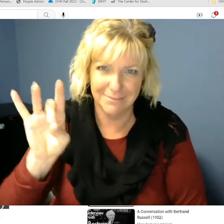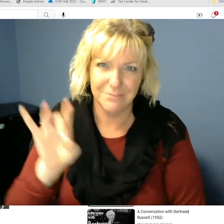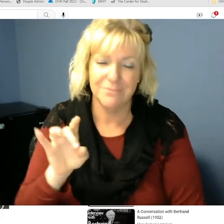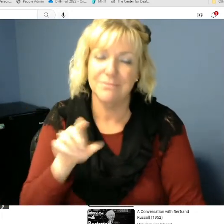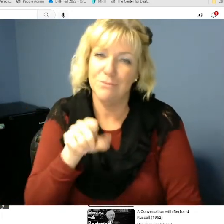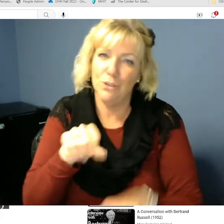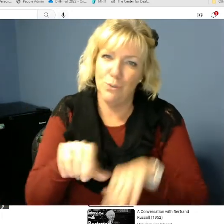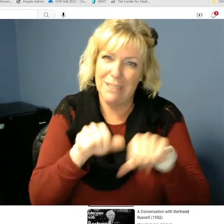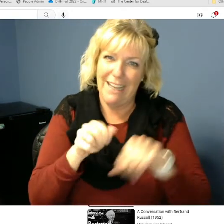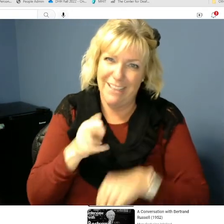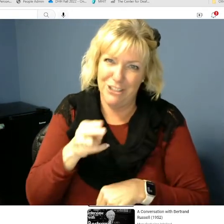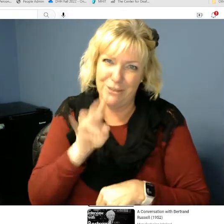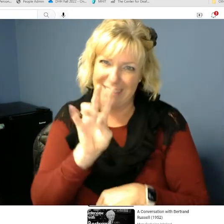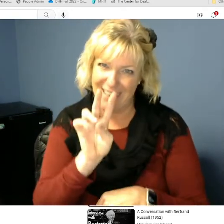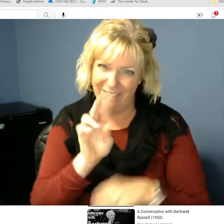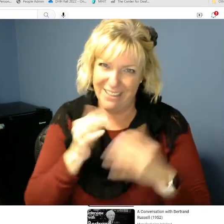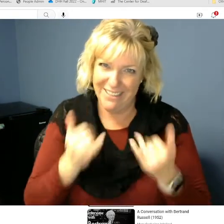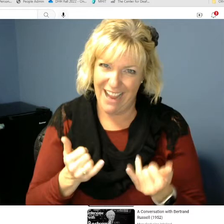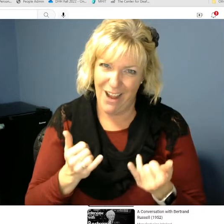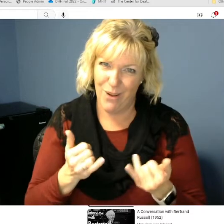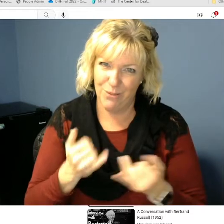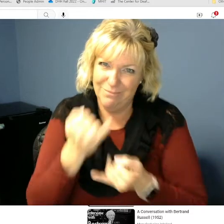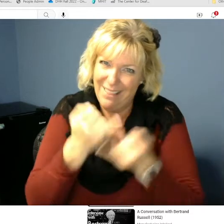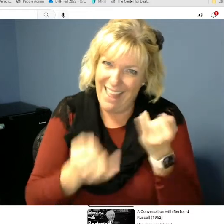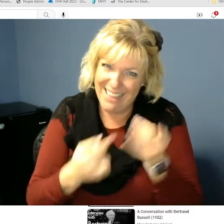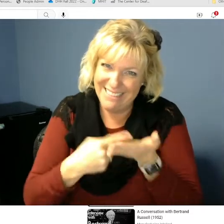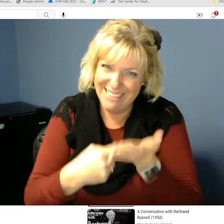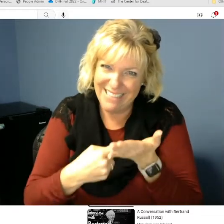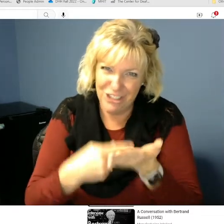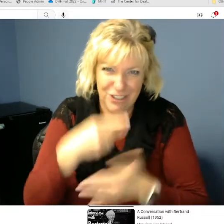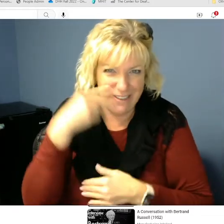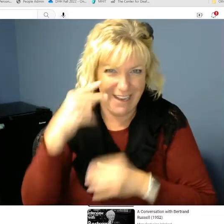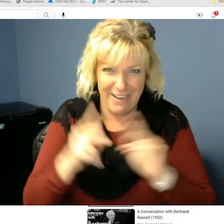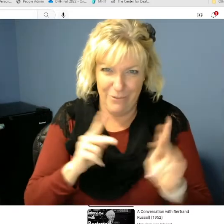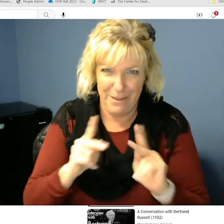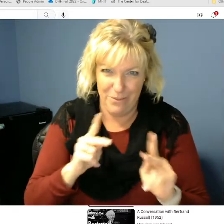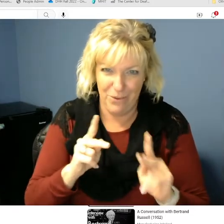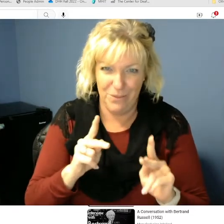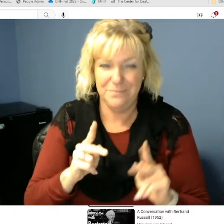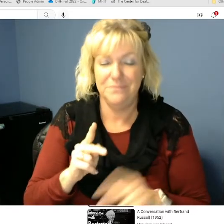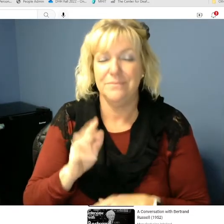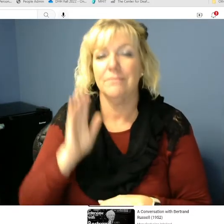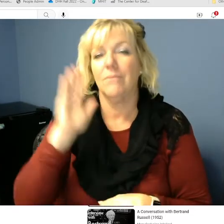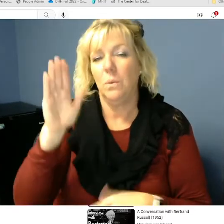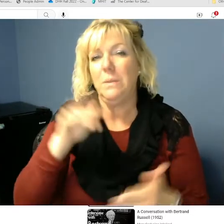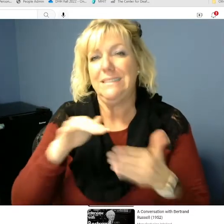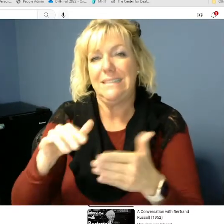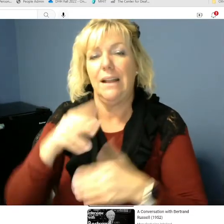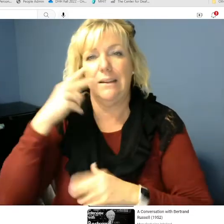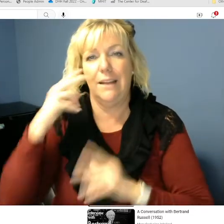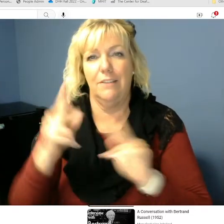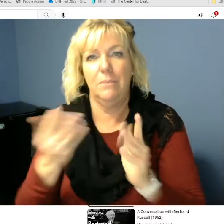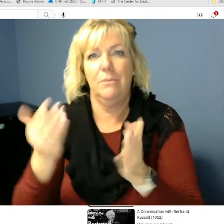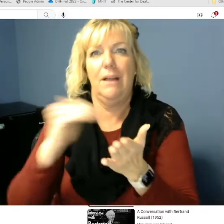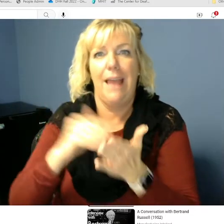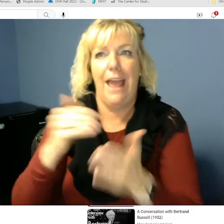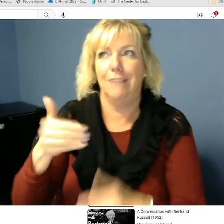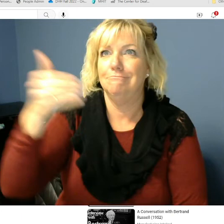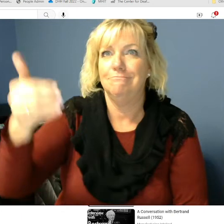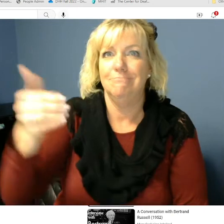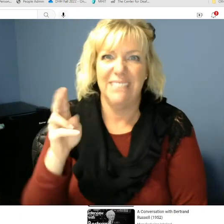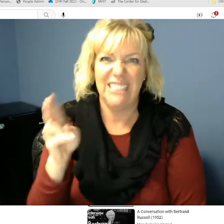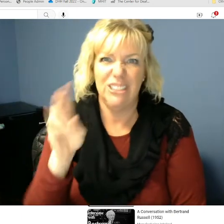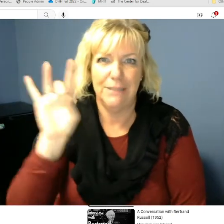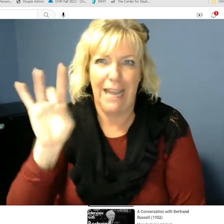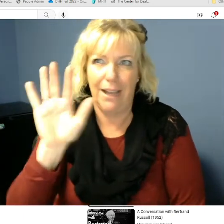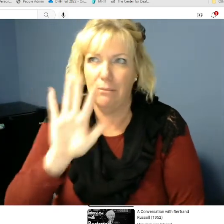7, this is it, right? But in History 8, we won't see it again for nearly another 100